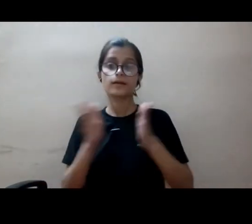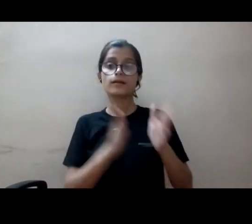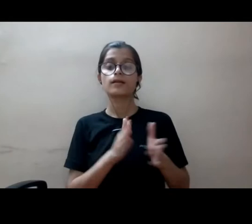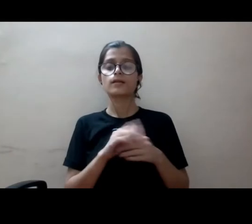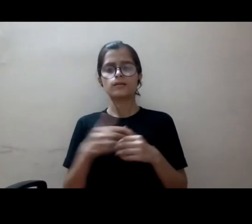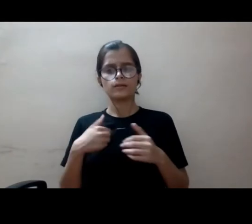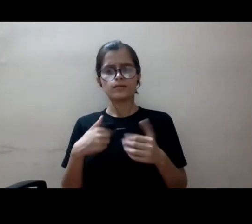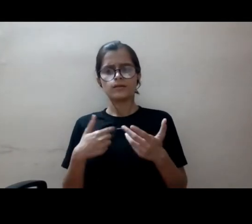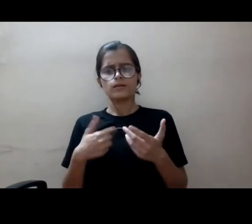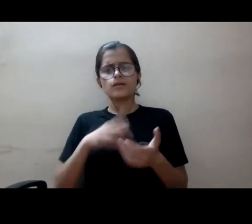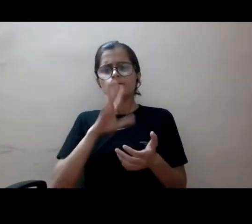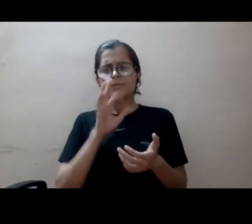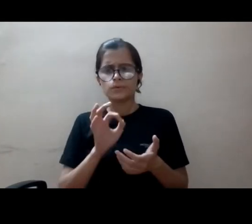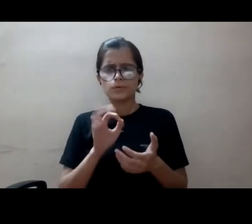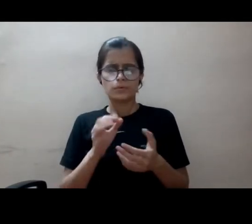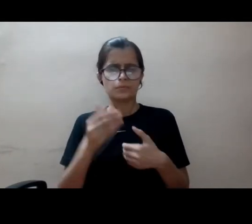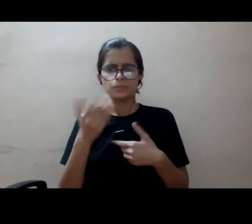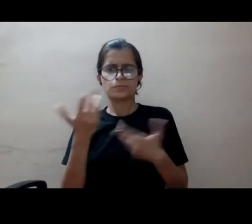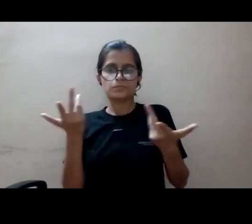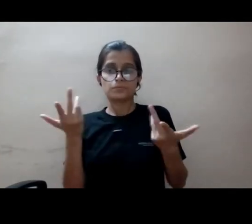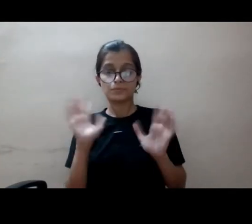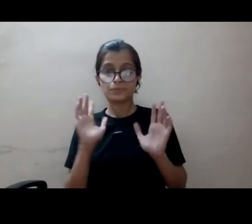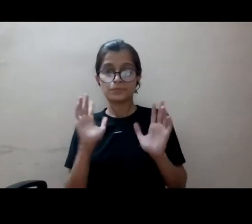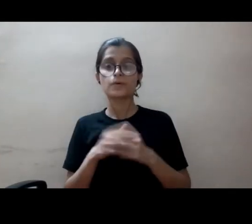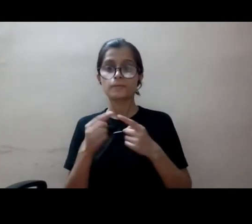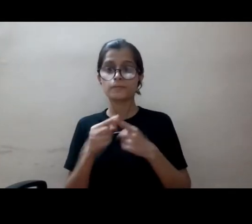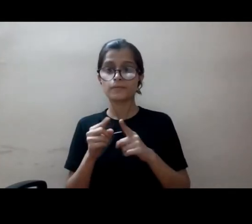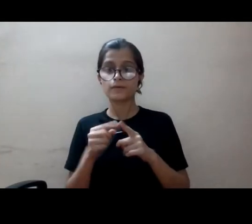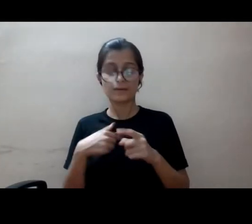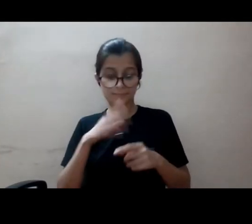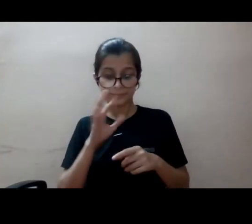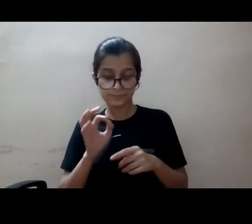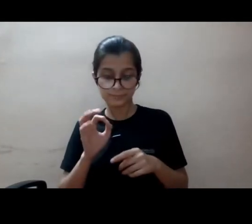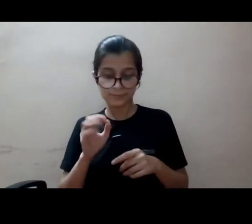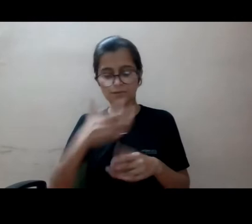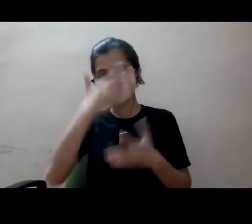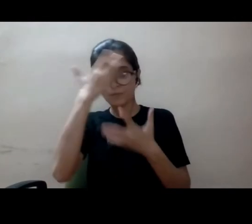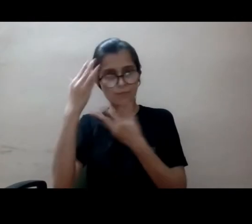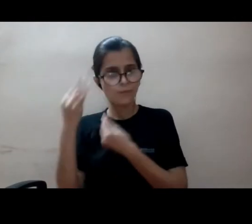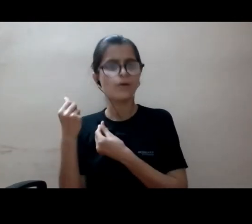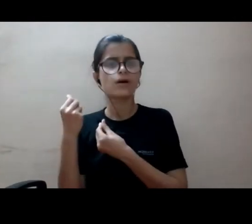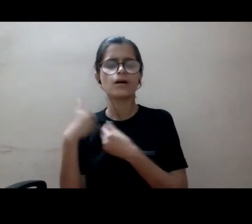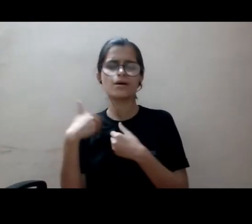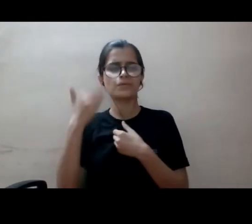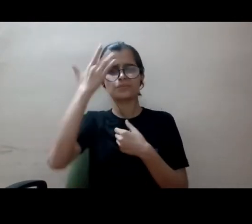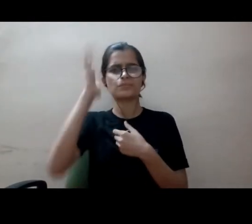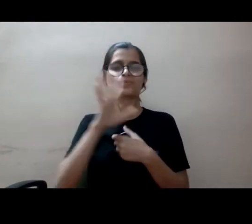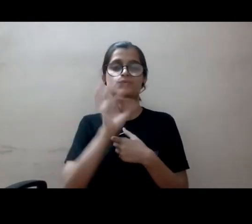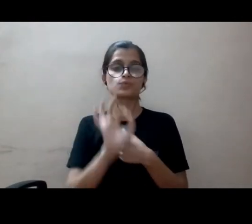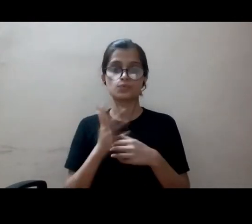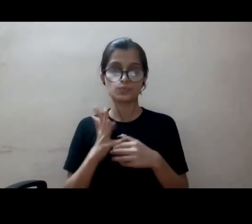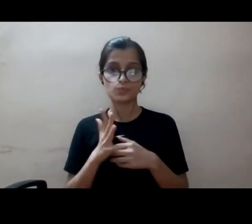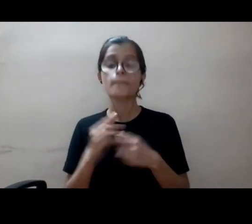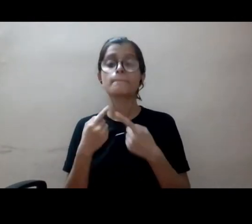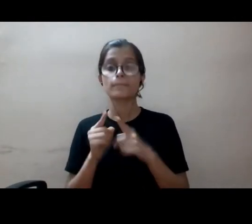I'm not sure about the forgetting, right? It says that he was forgotten. I'm not sure about the forgetting. Though Holman's